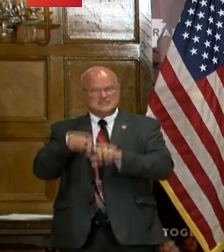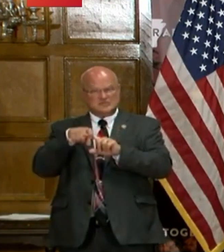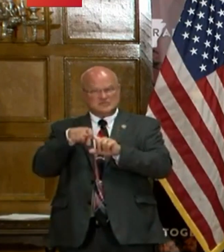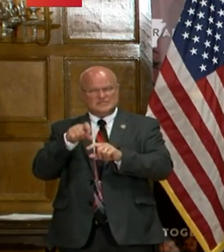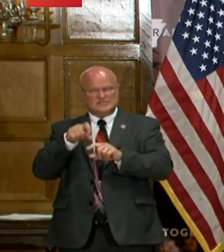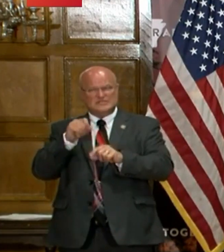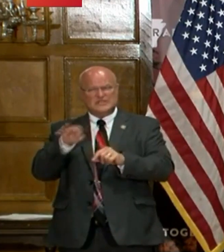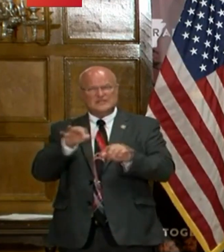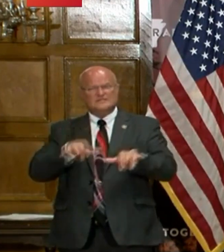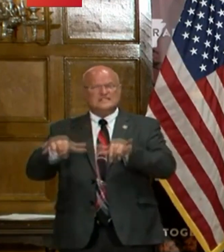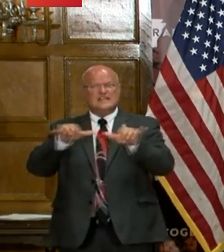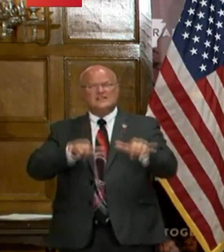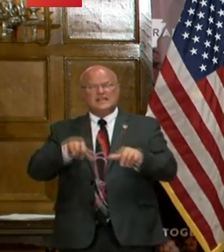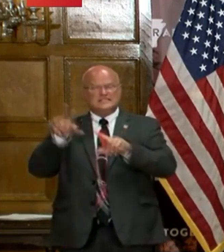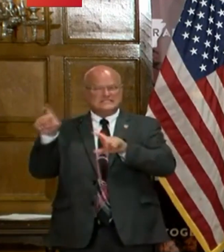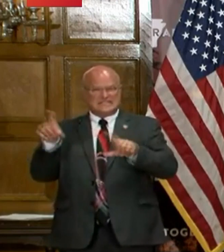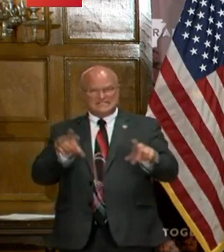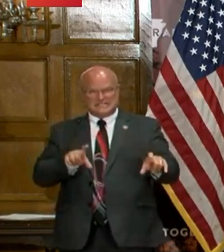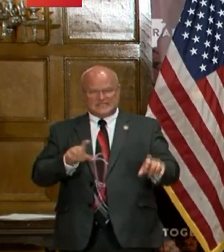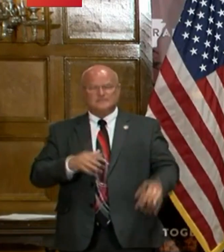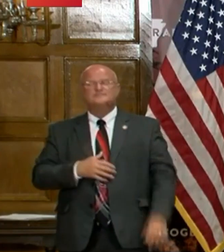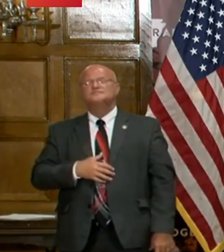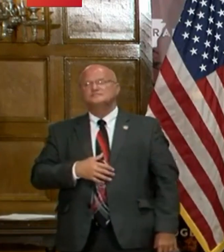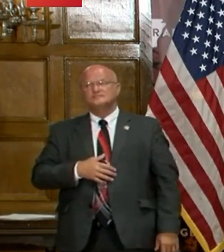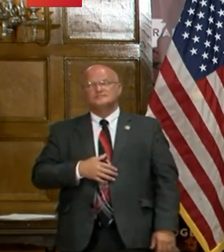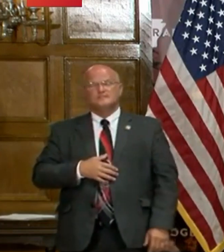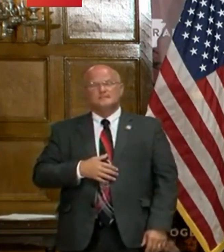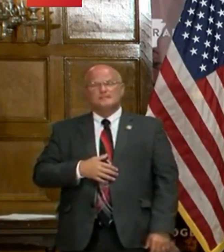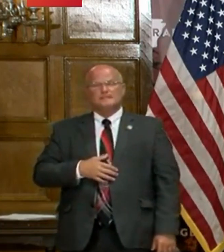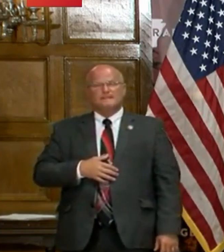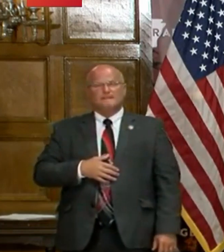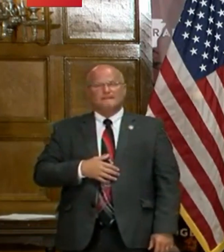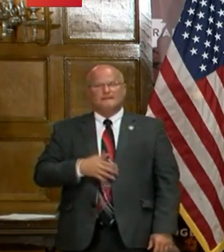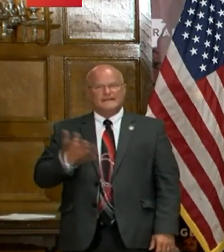I'll let you take the first whack at that.